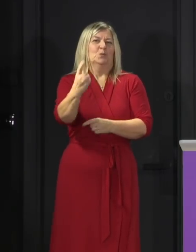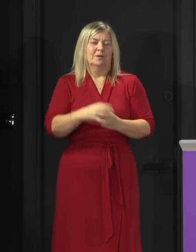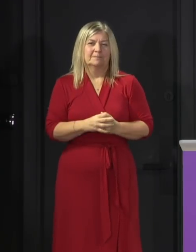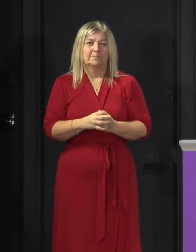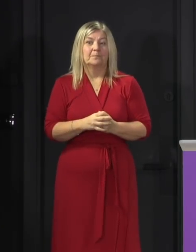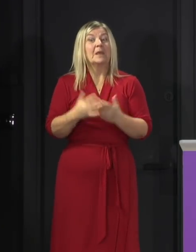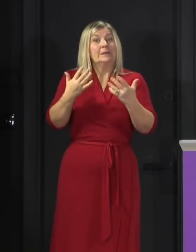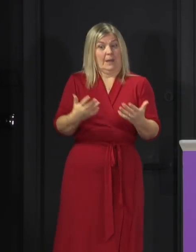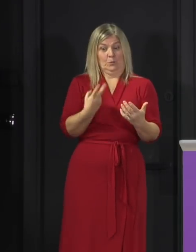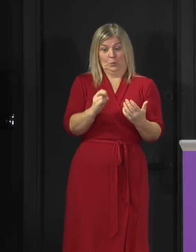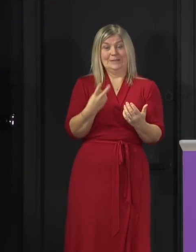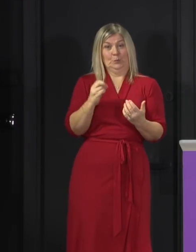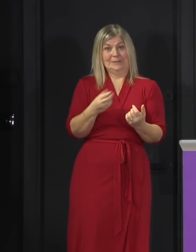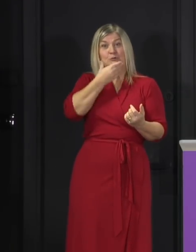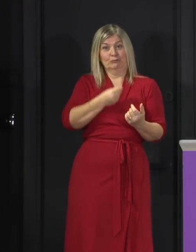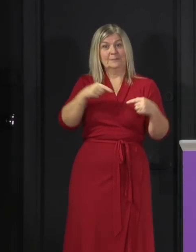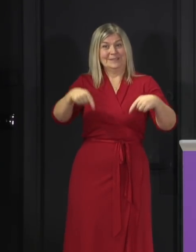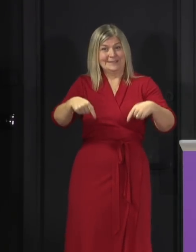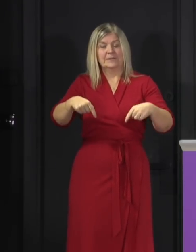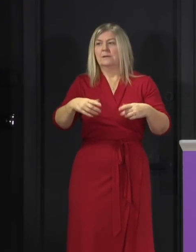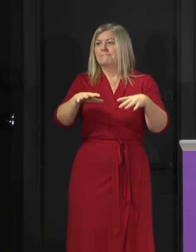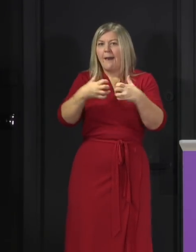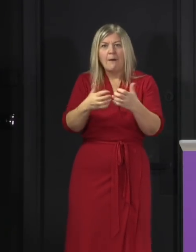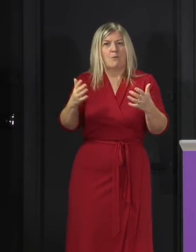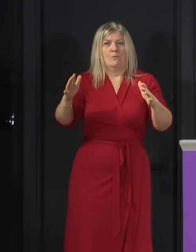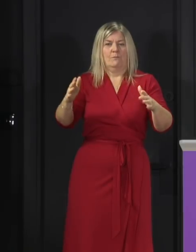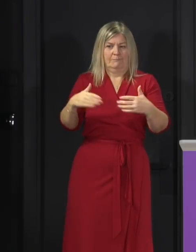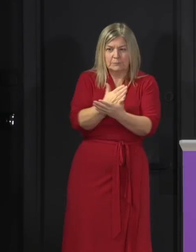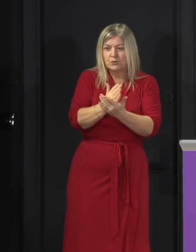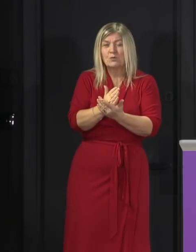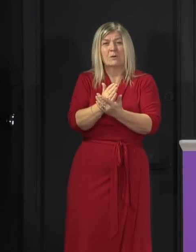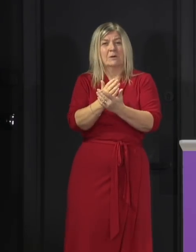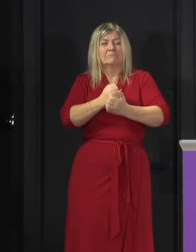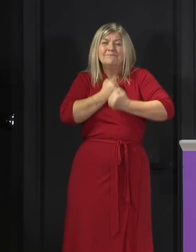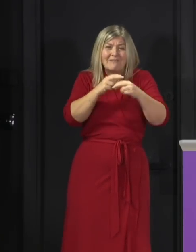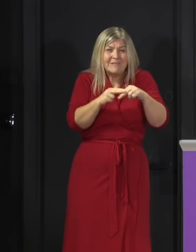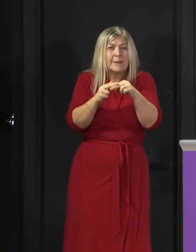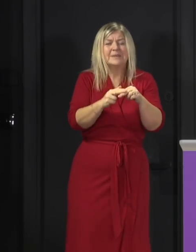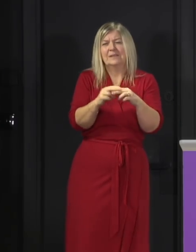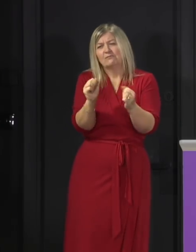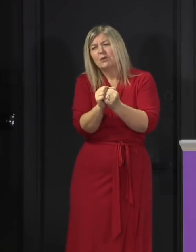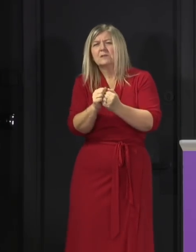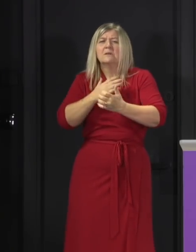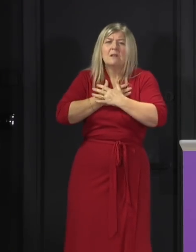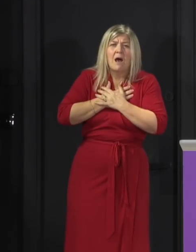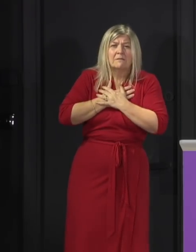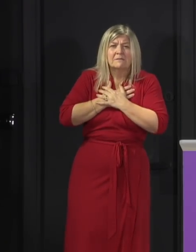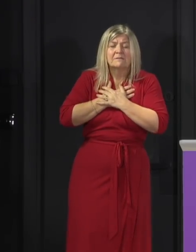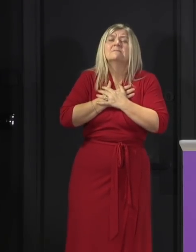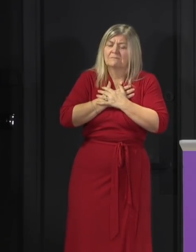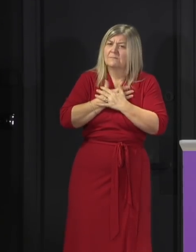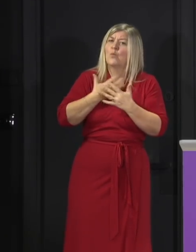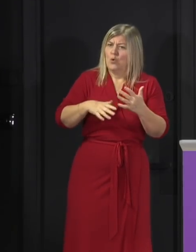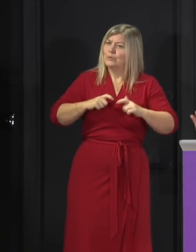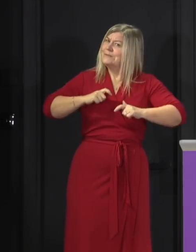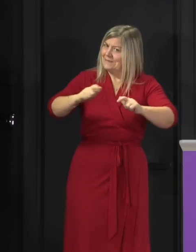should be thinking about this Christmas is how do we ensure that everybody we love is still there when we get to next Christmas, and that we're